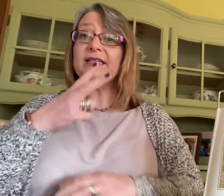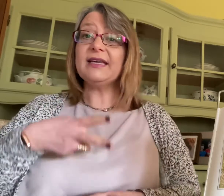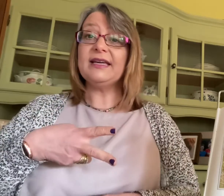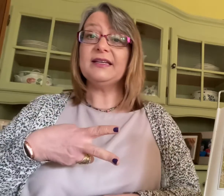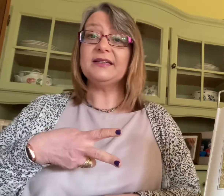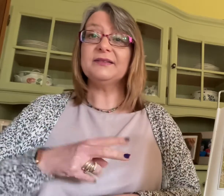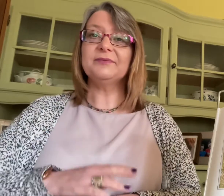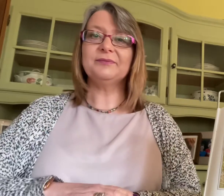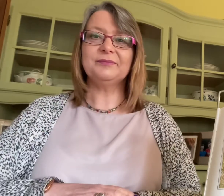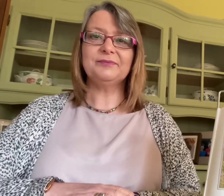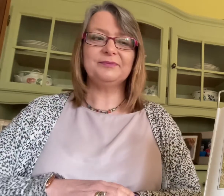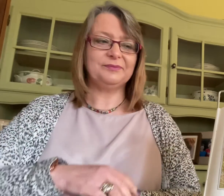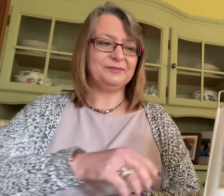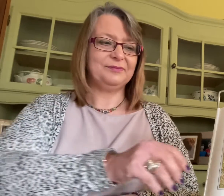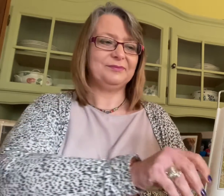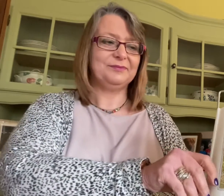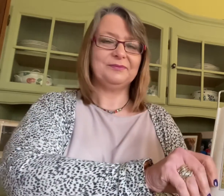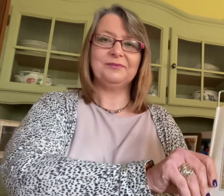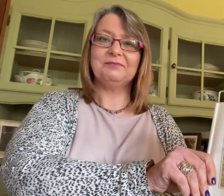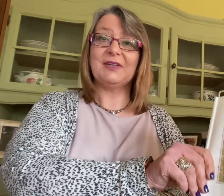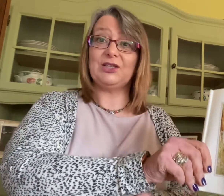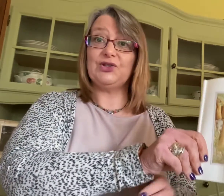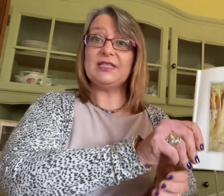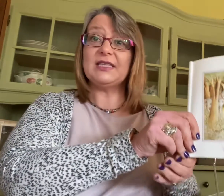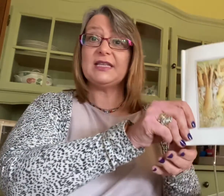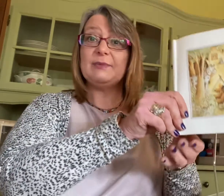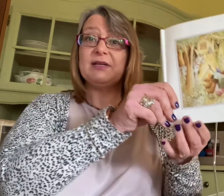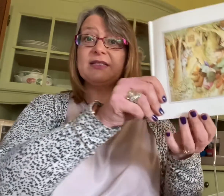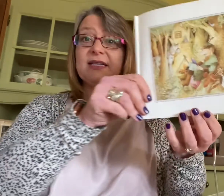again. Can you see the three bears again?